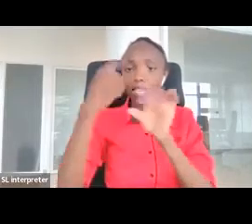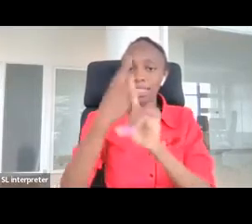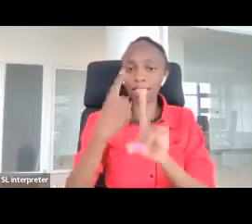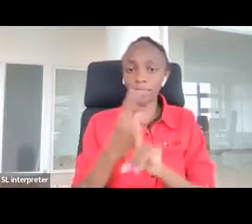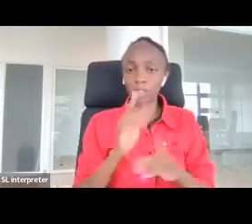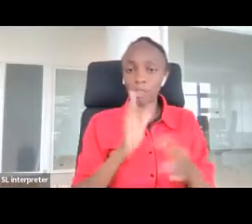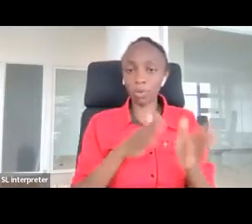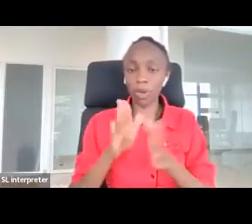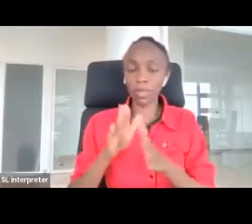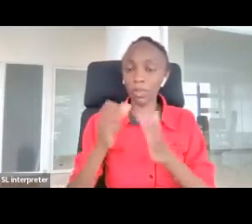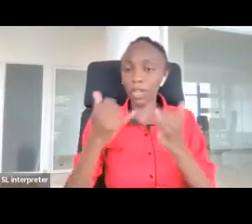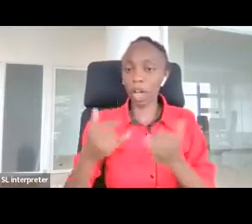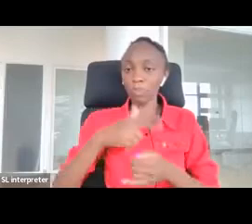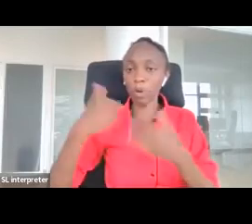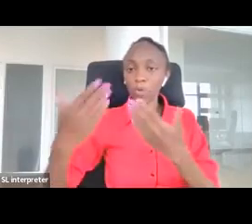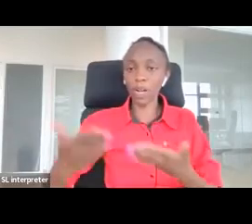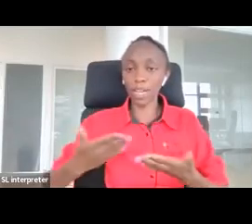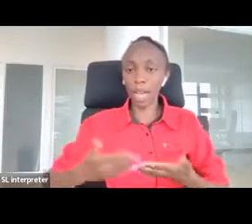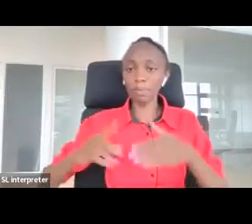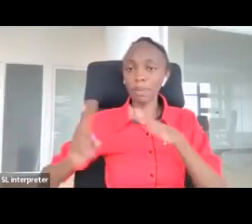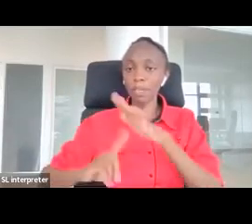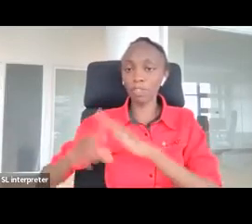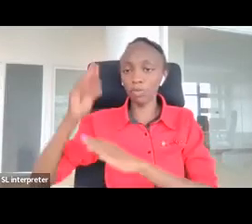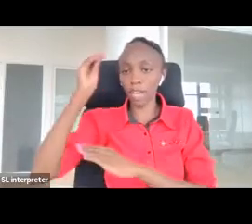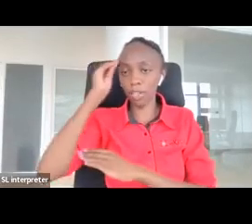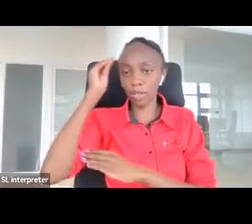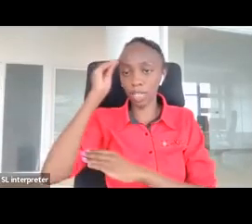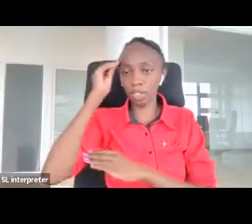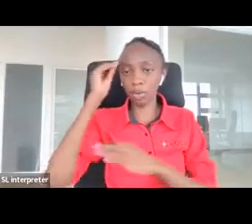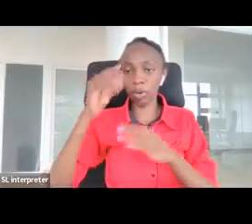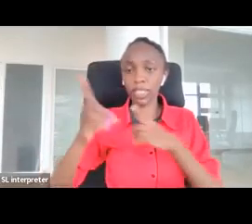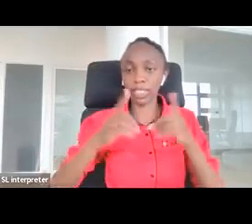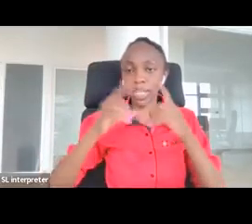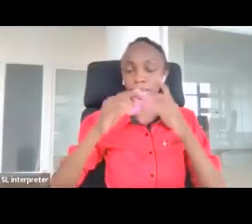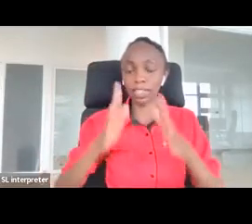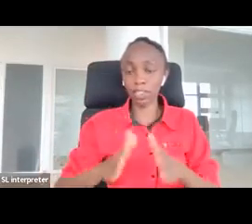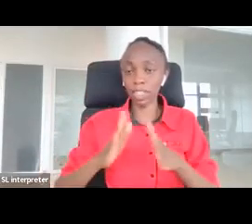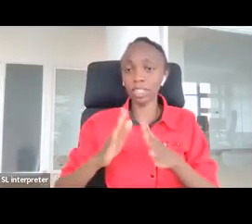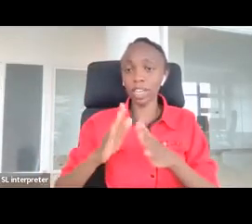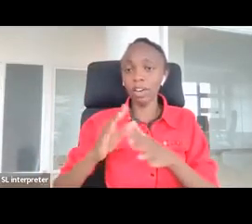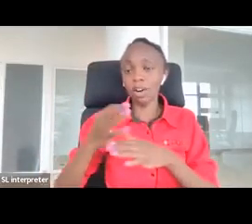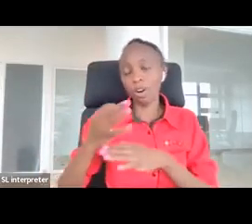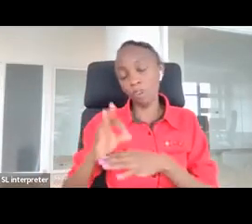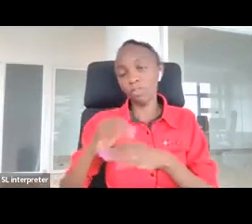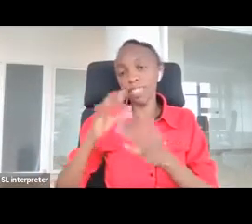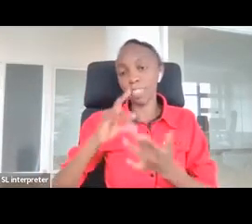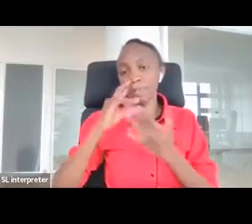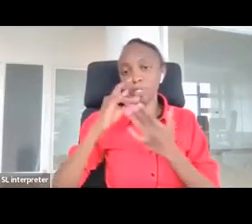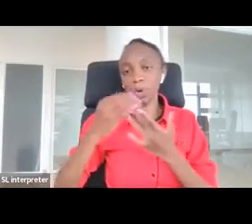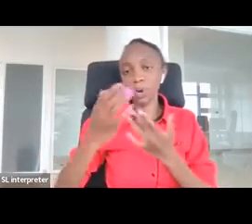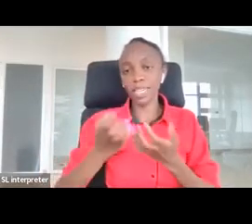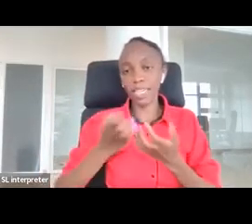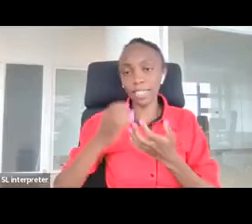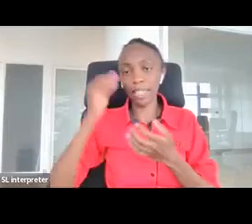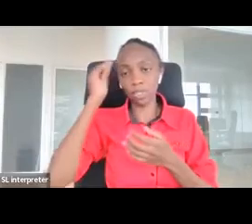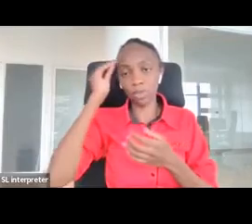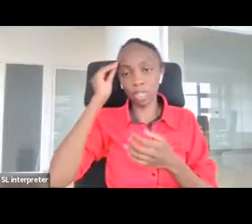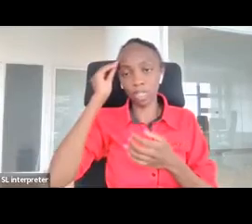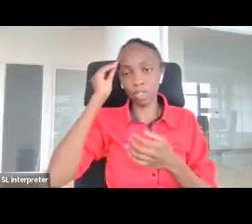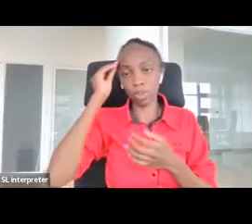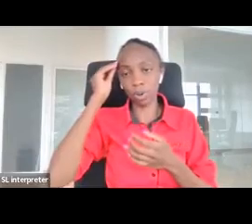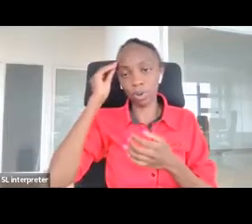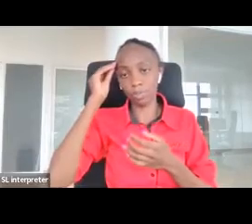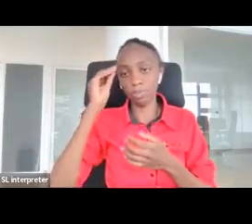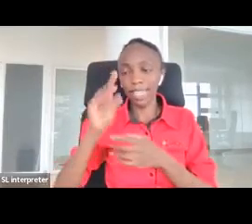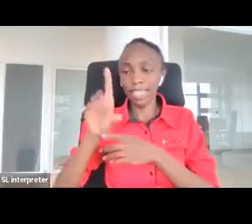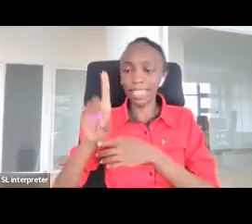us welcome the Ministry of Education Directorate of Special Needs Education, that is MOE